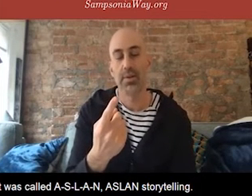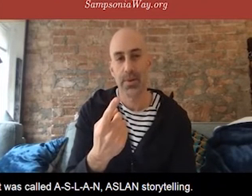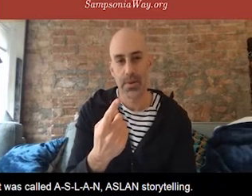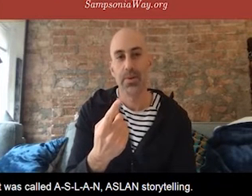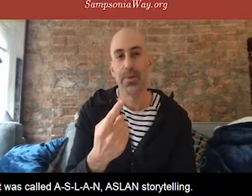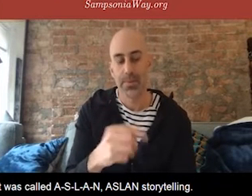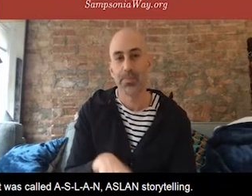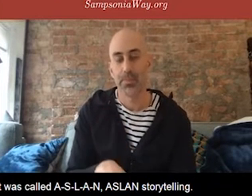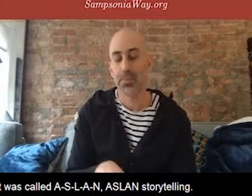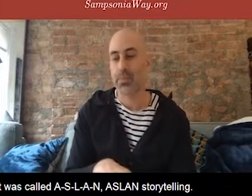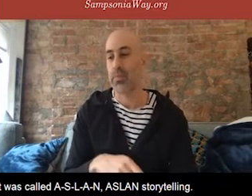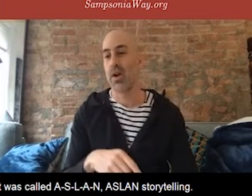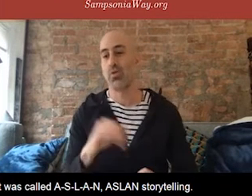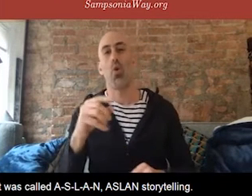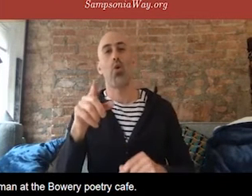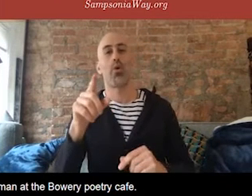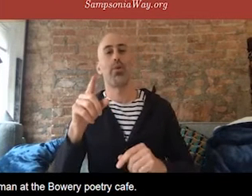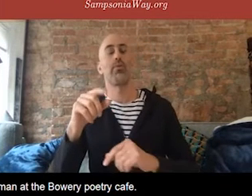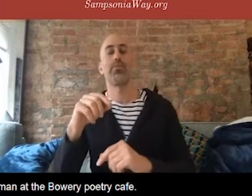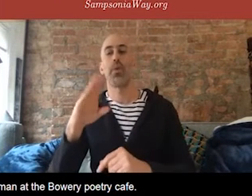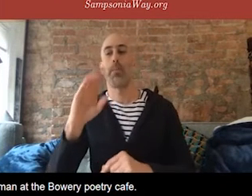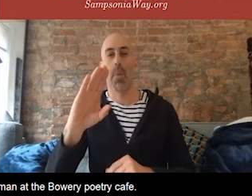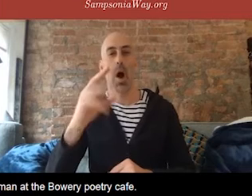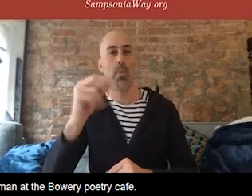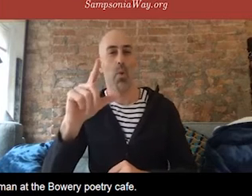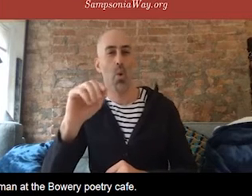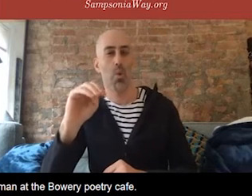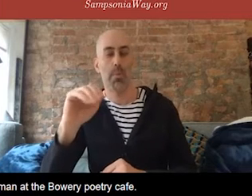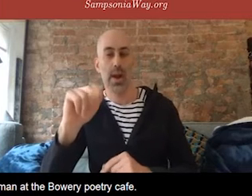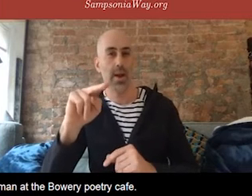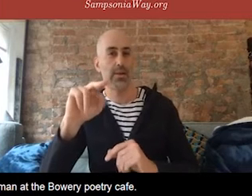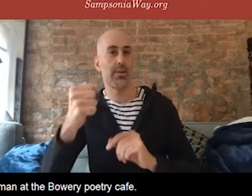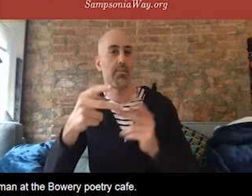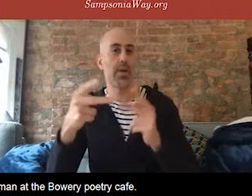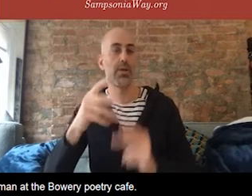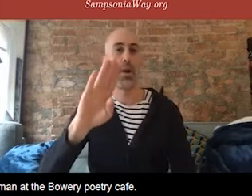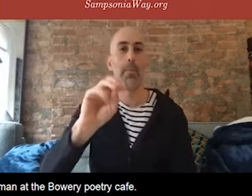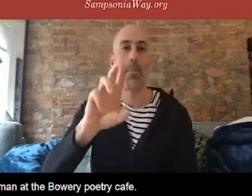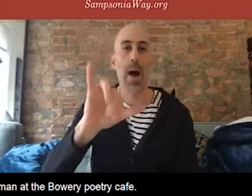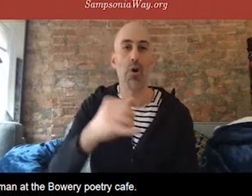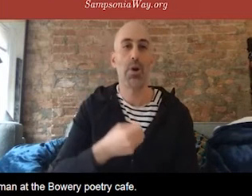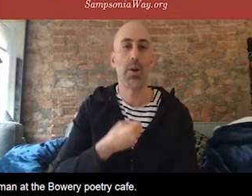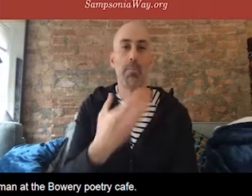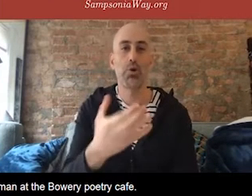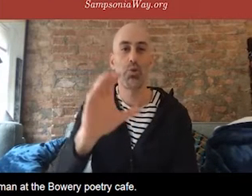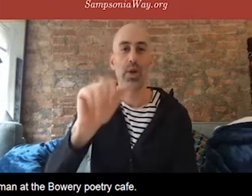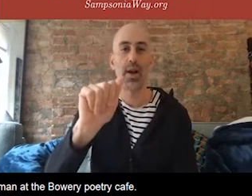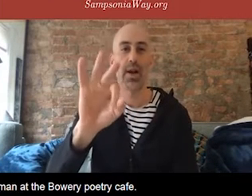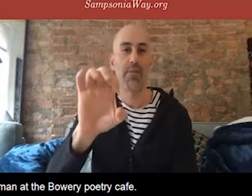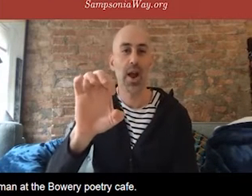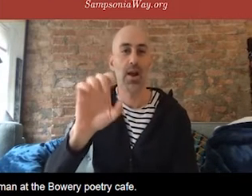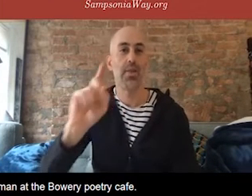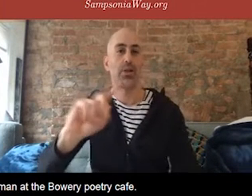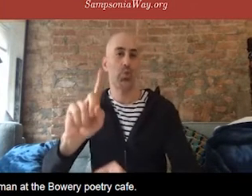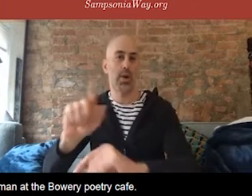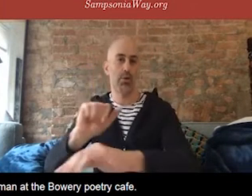ASLAN, ASLAN, Storytelling. And it was hosted by Bob Holman at